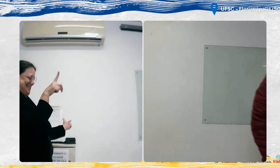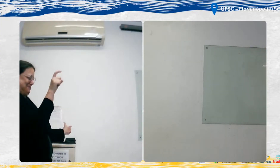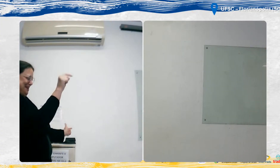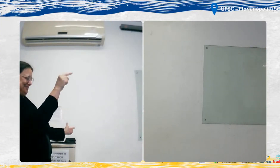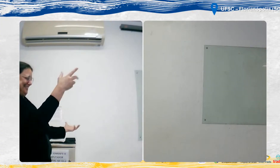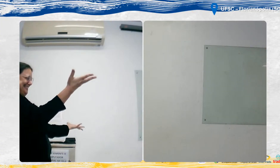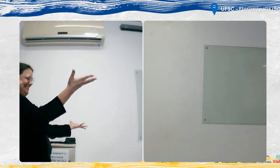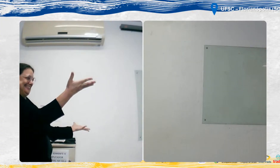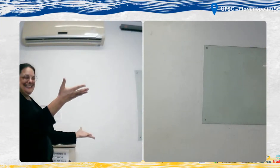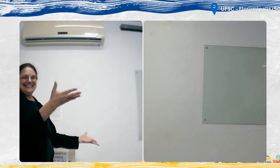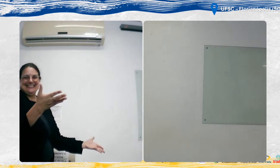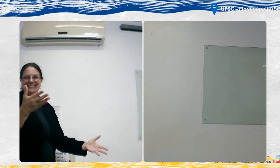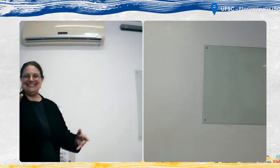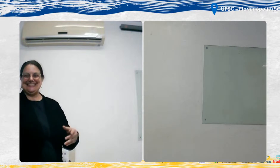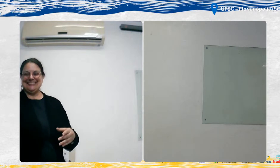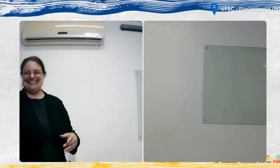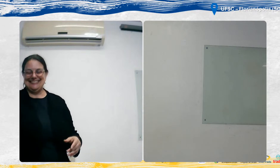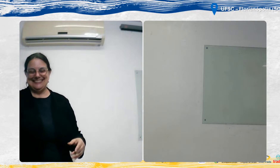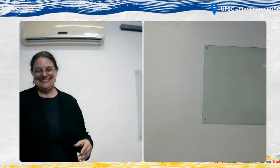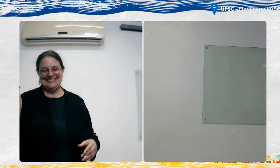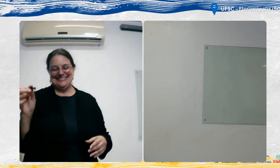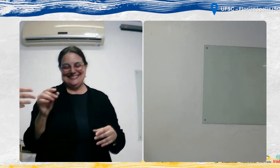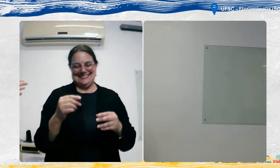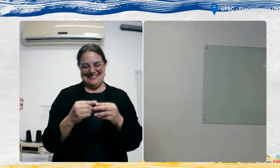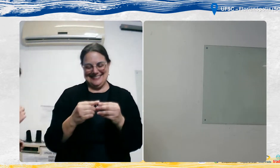you understood my question.